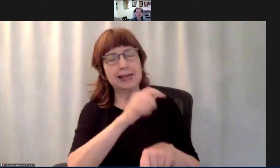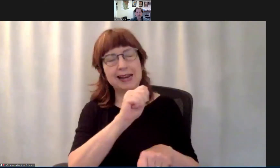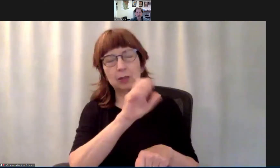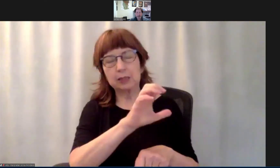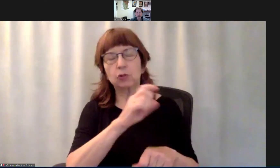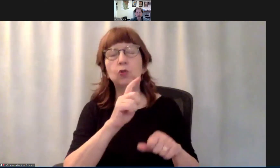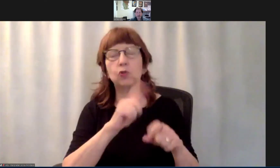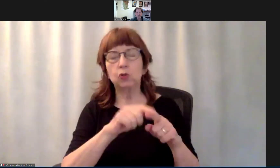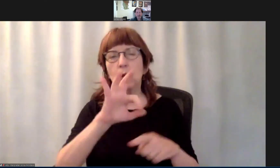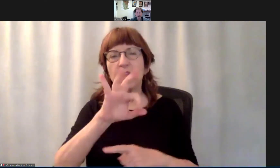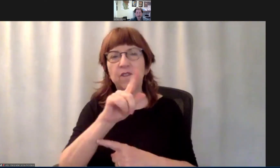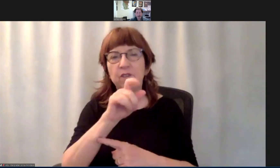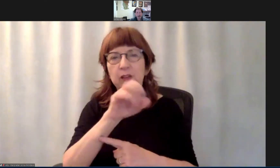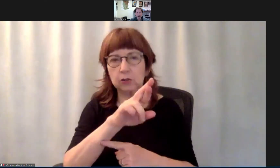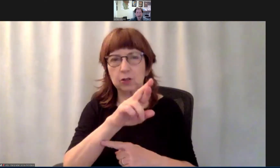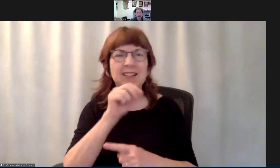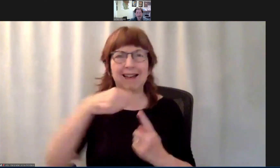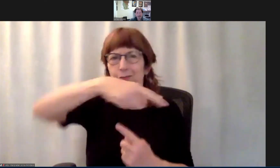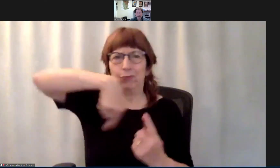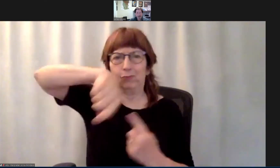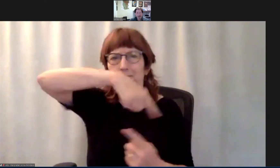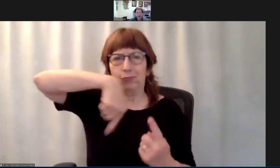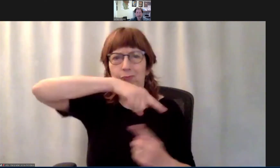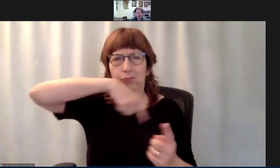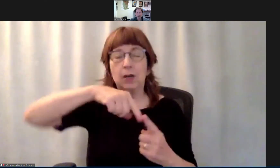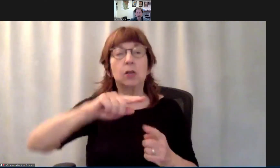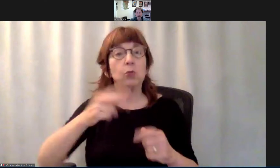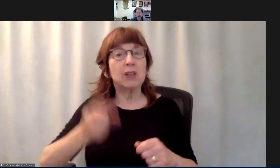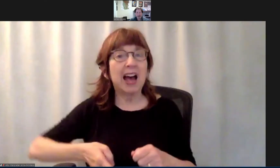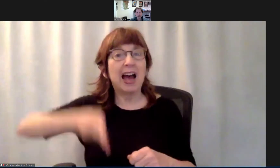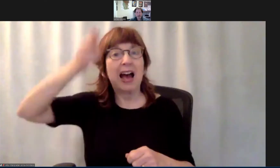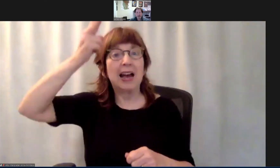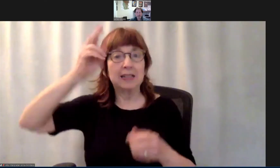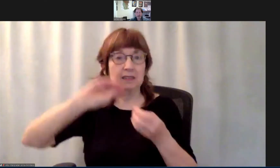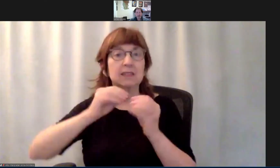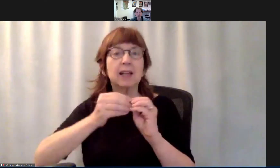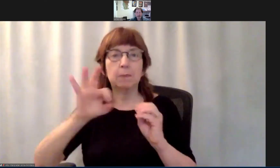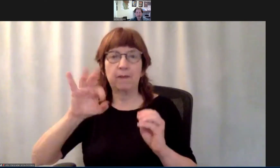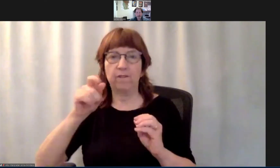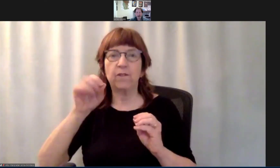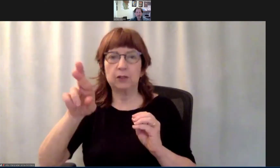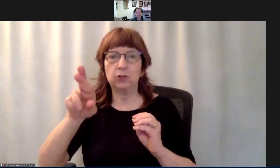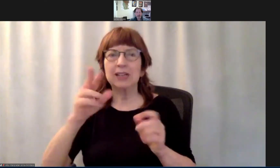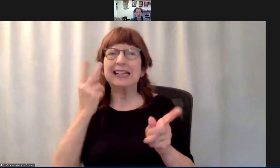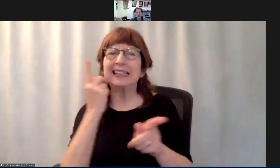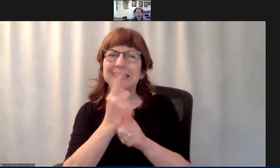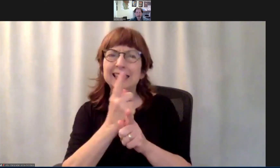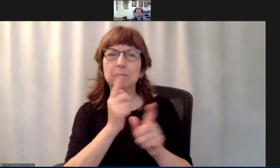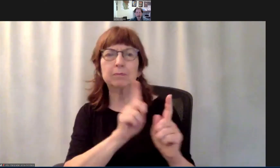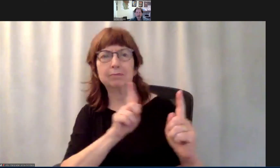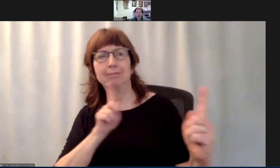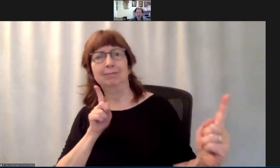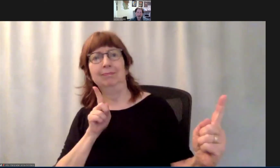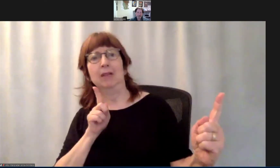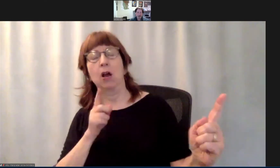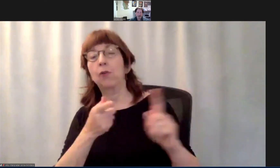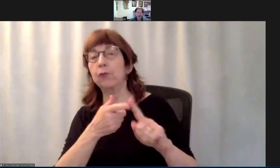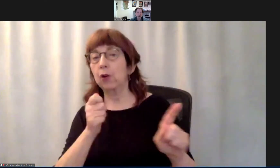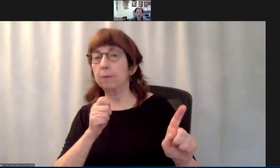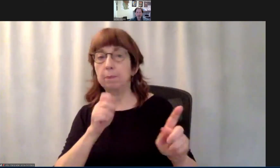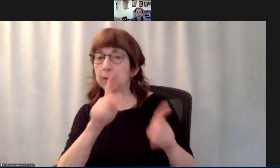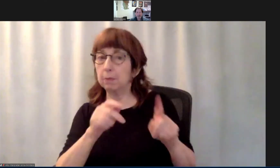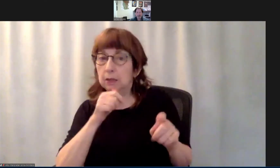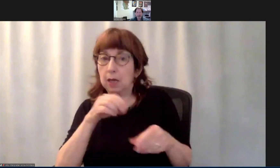the highest filtration filters possible. Keep your distances whenever it's possible from any non-household